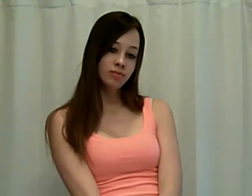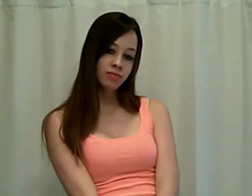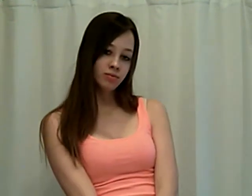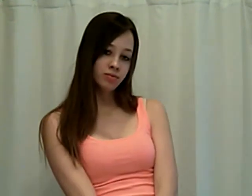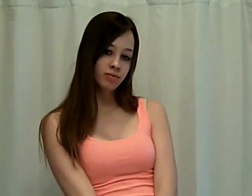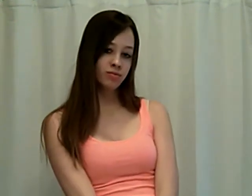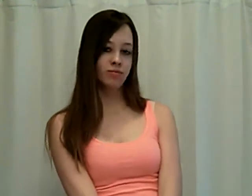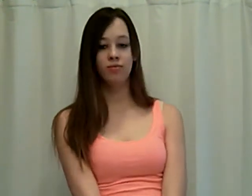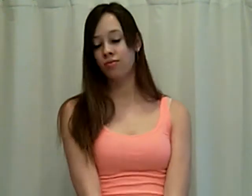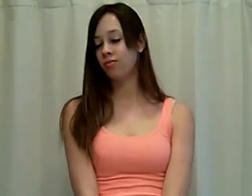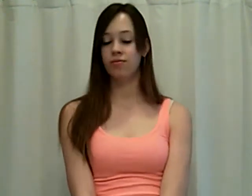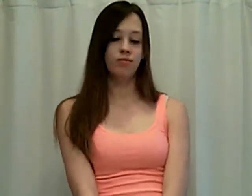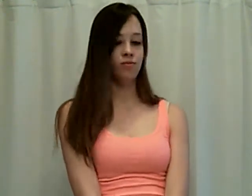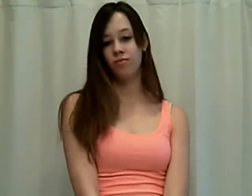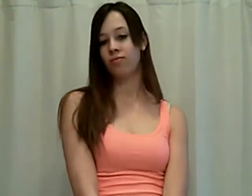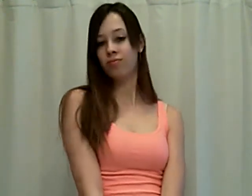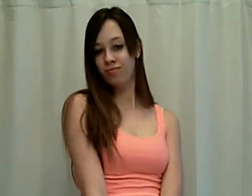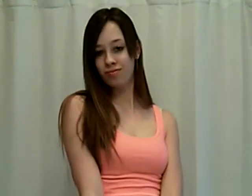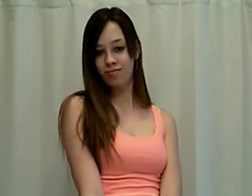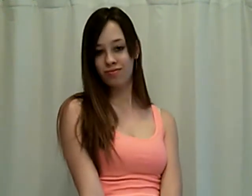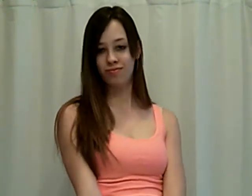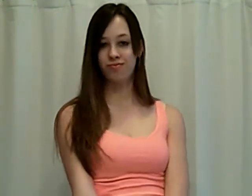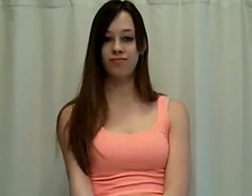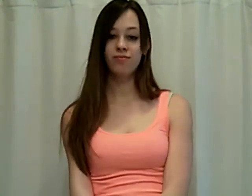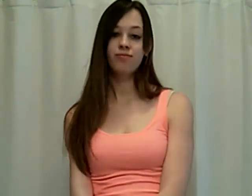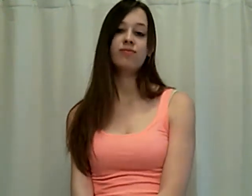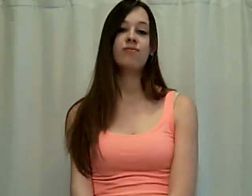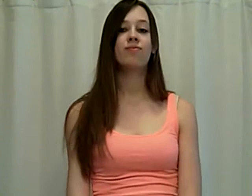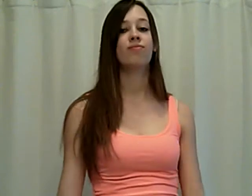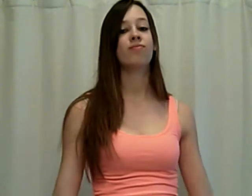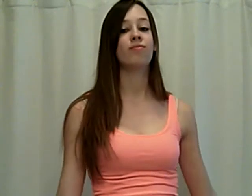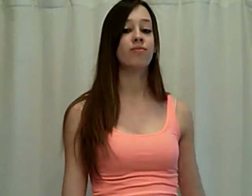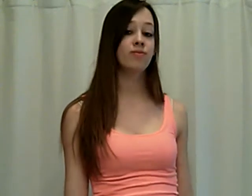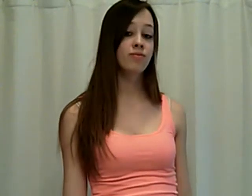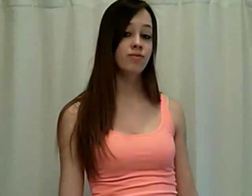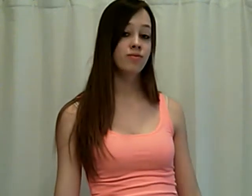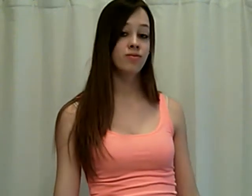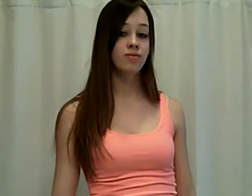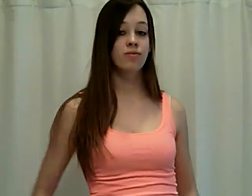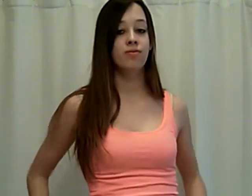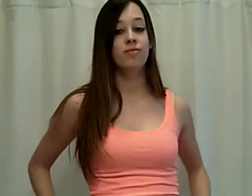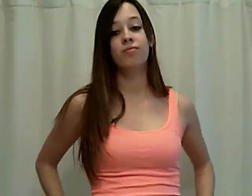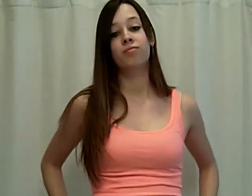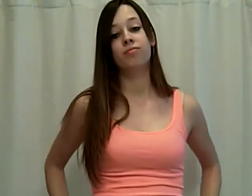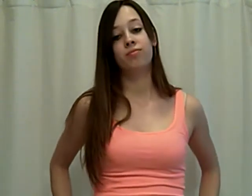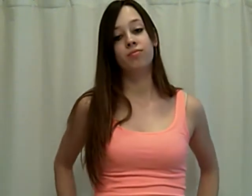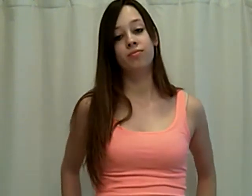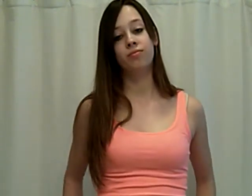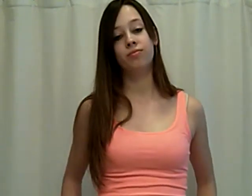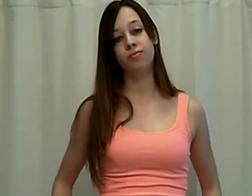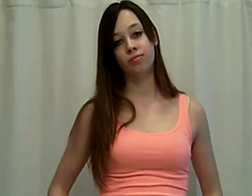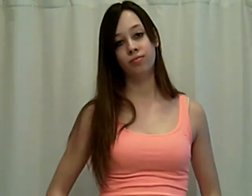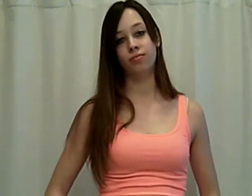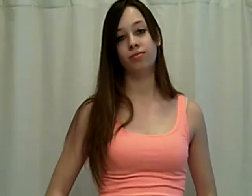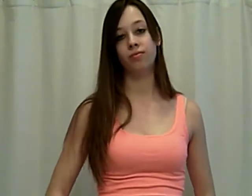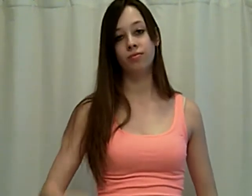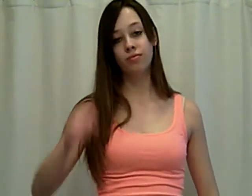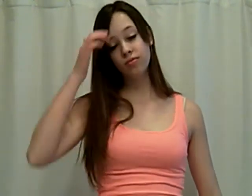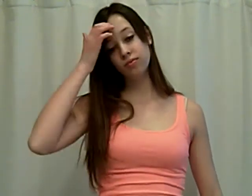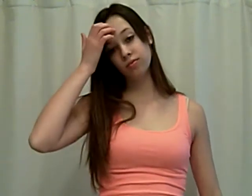you. You don't know about me, but I'll bet you want to. Everything will be alright if we just